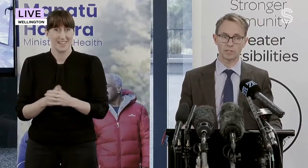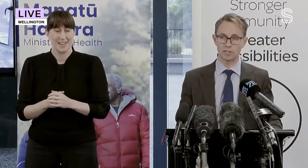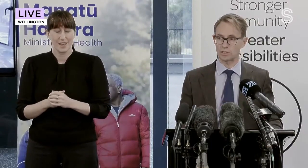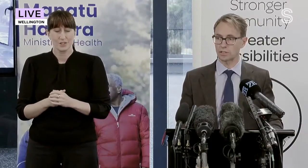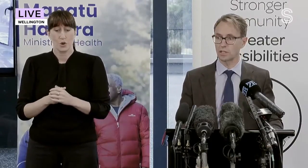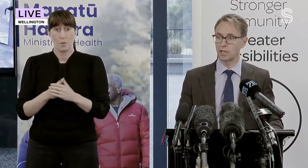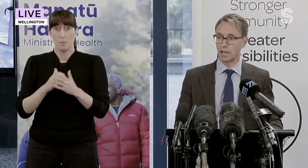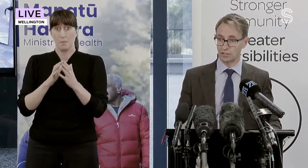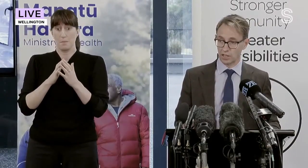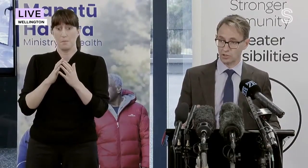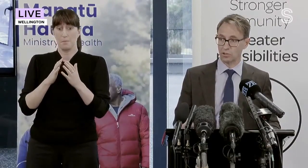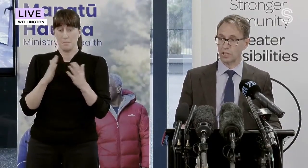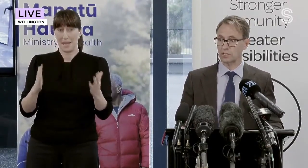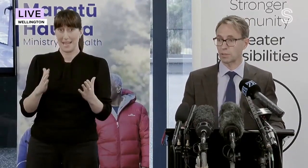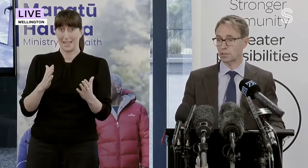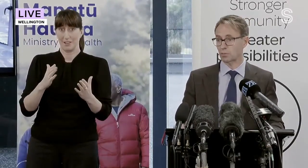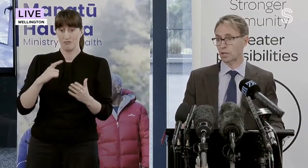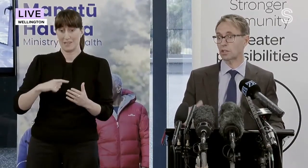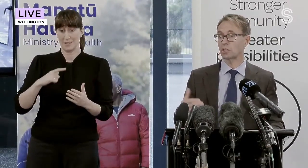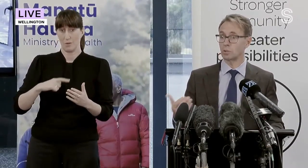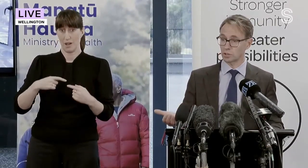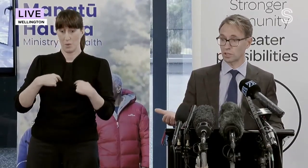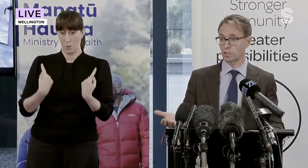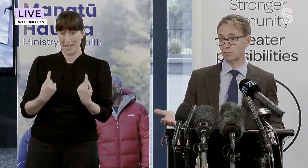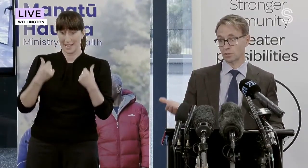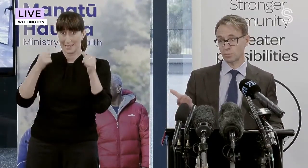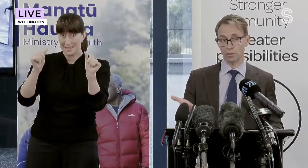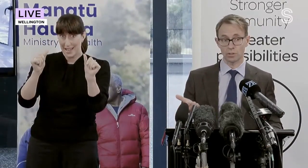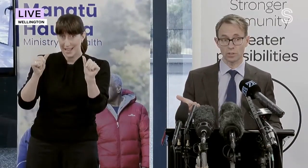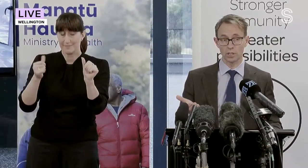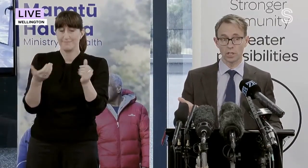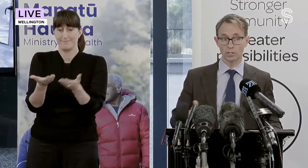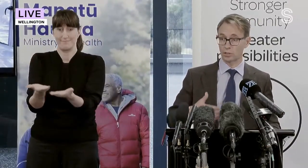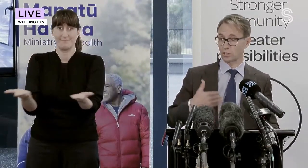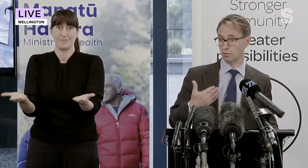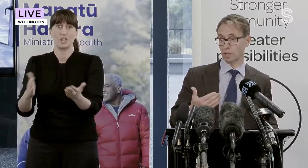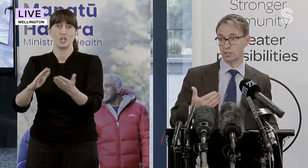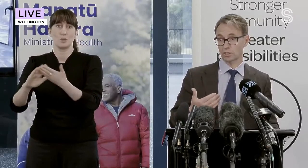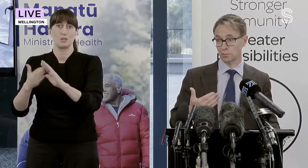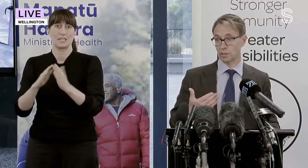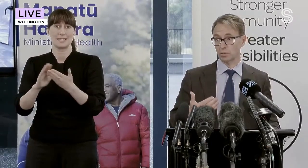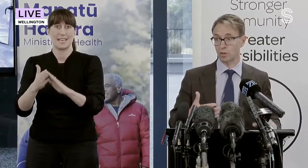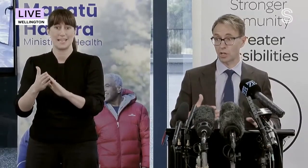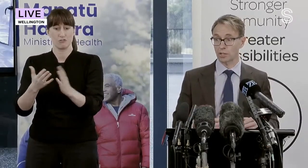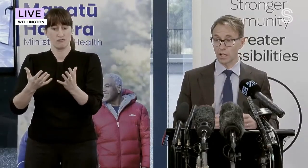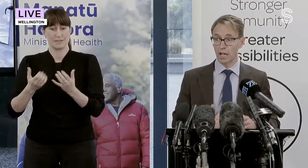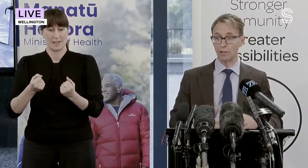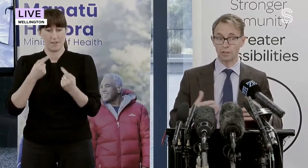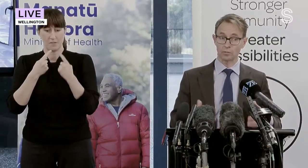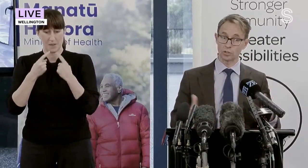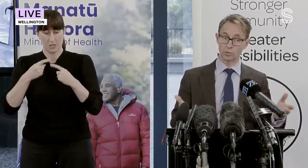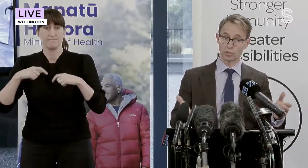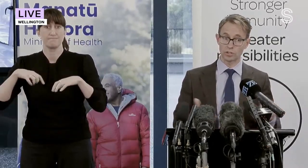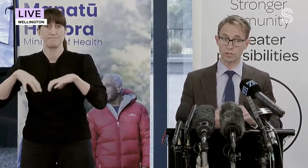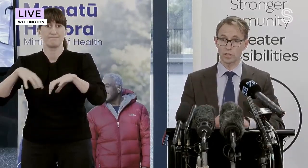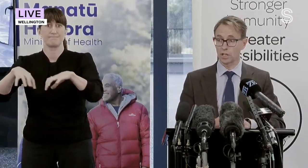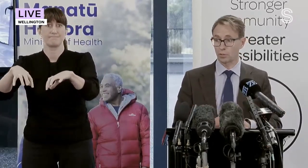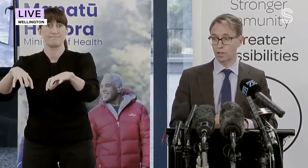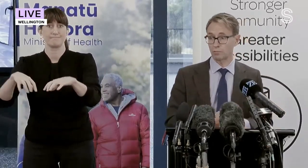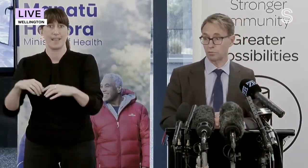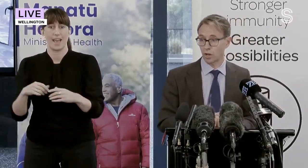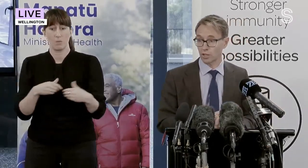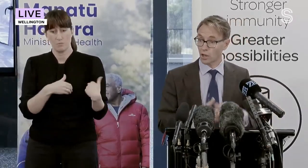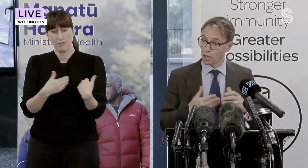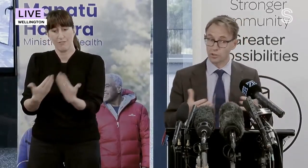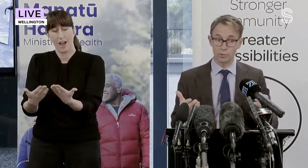of our success as a country has been the way that communities have responded to the information that's been provided, and then the resources